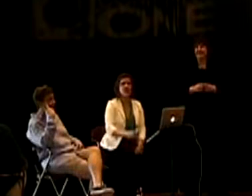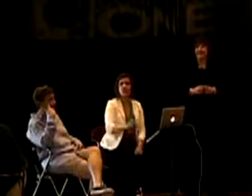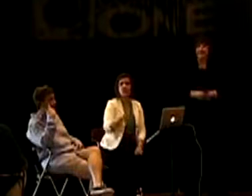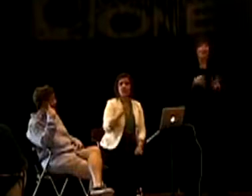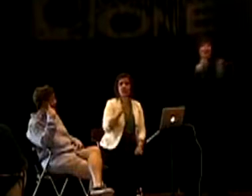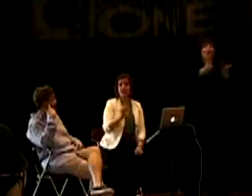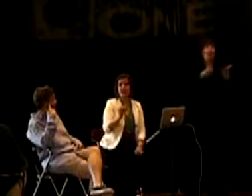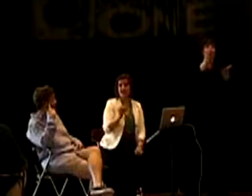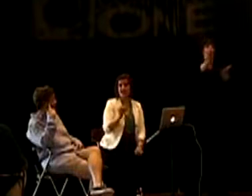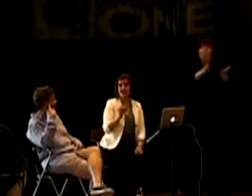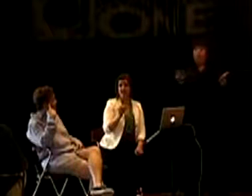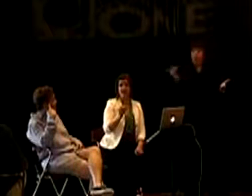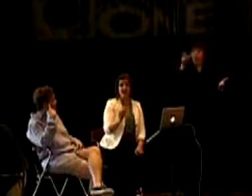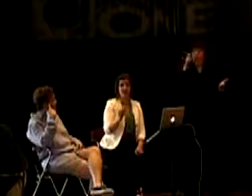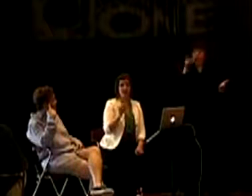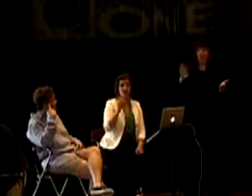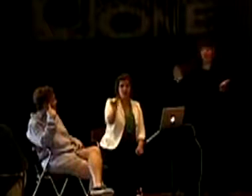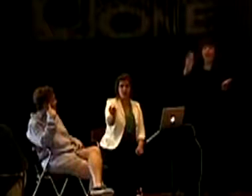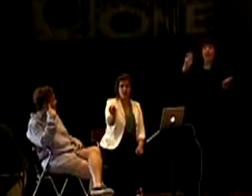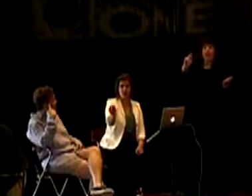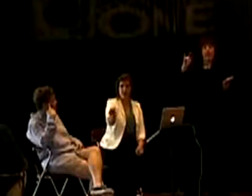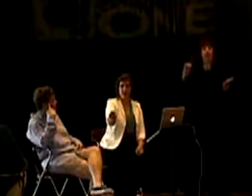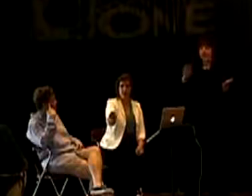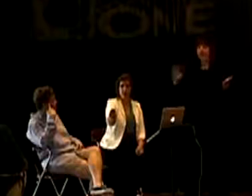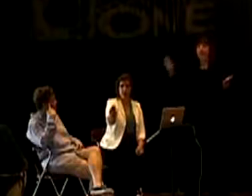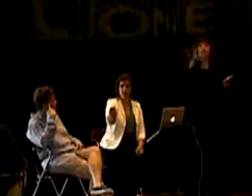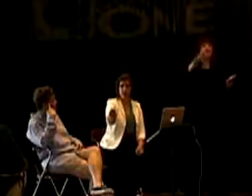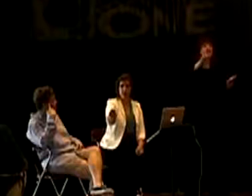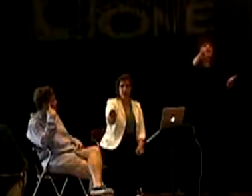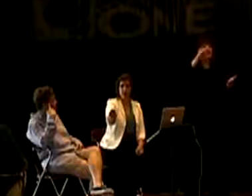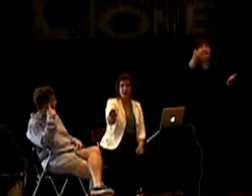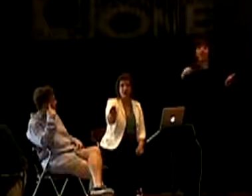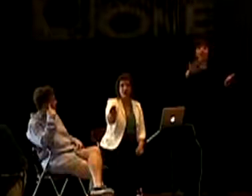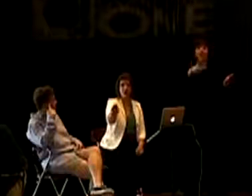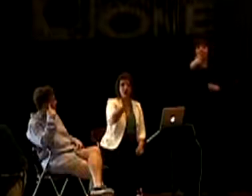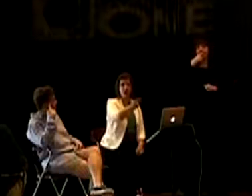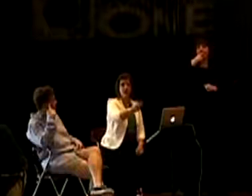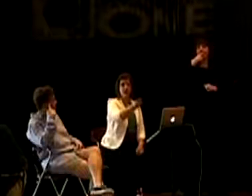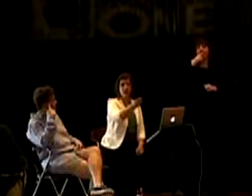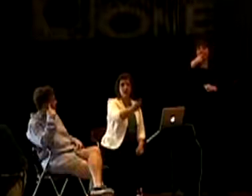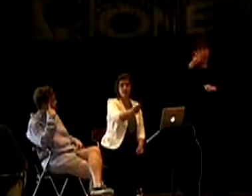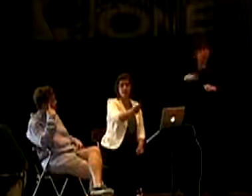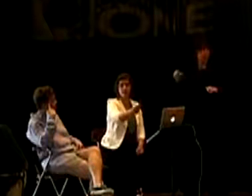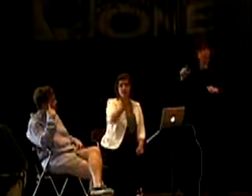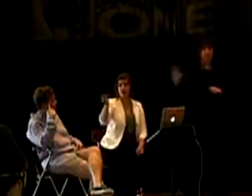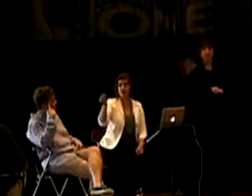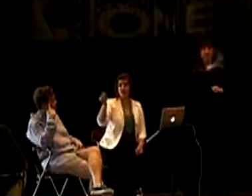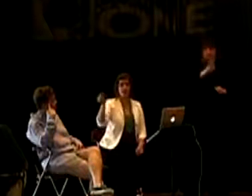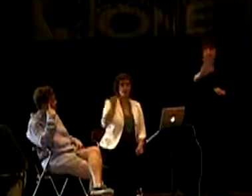And she will be voicing any questions that come from the audience, and she will also